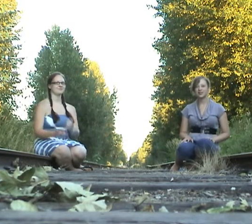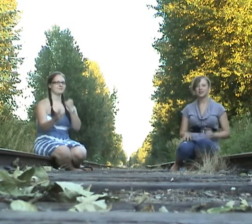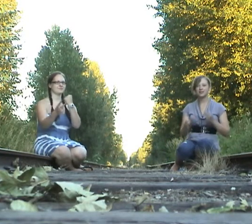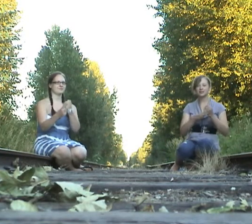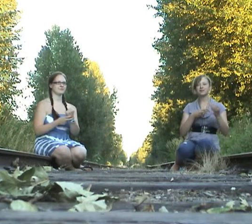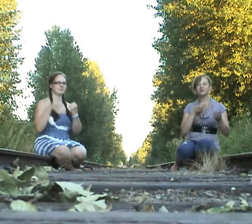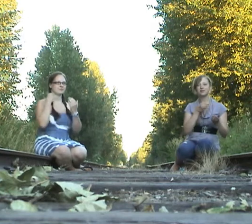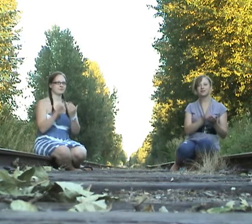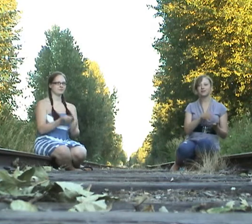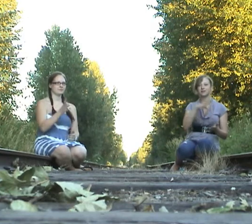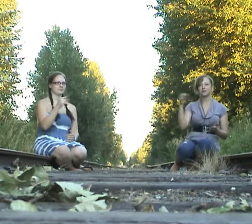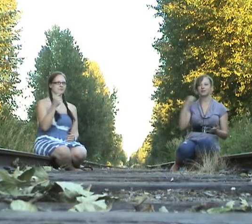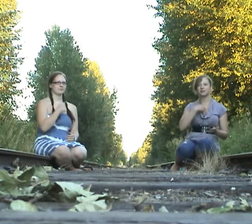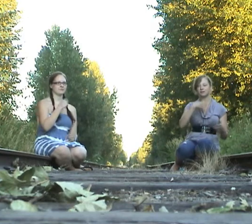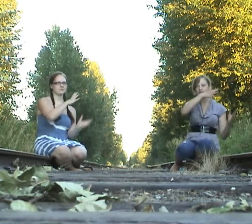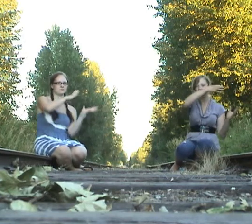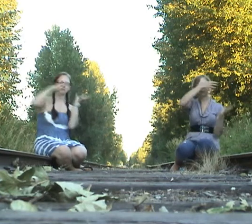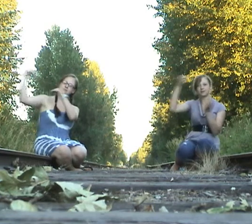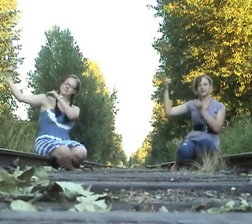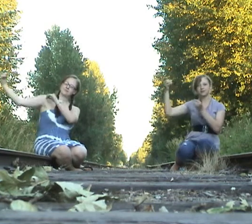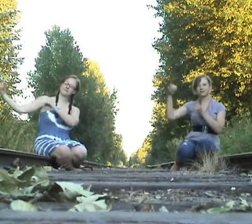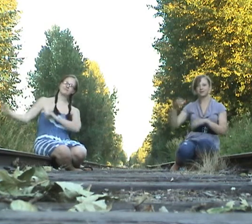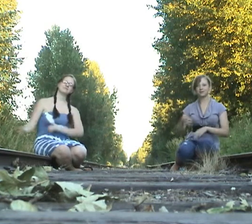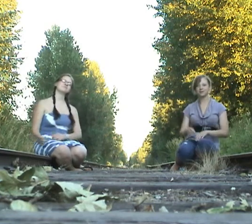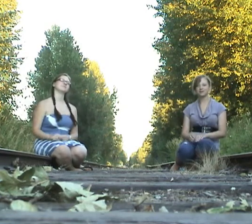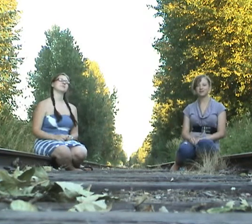oh, oh. I saved a little money and I'm getting on a bus.